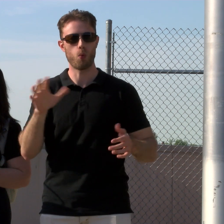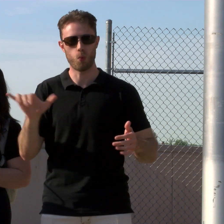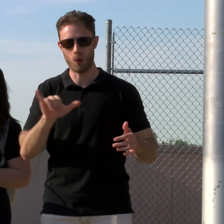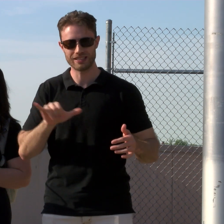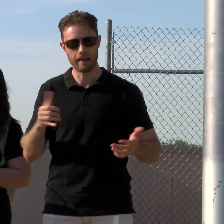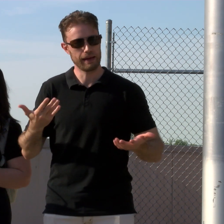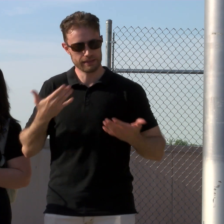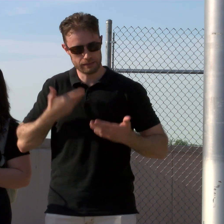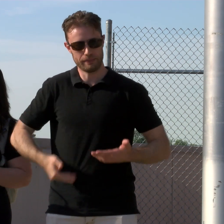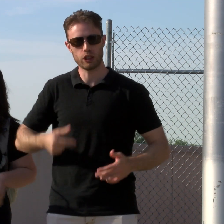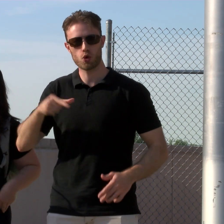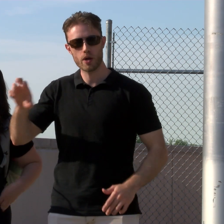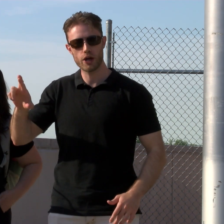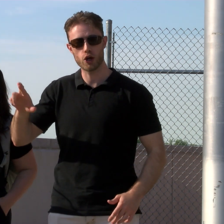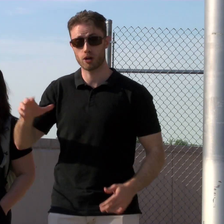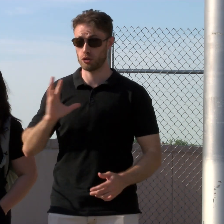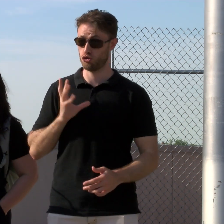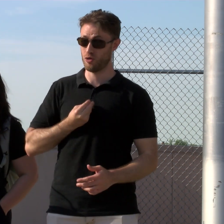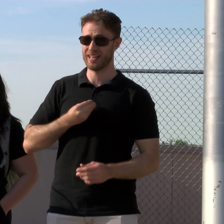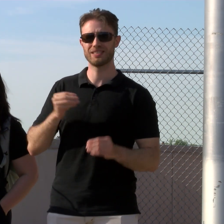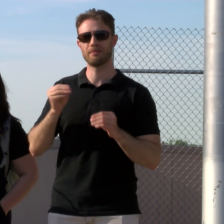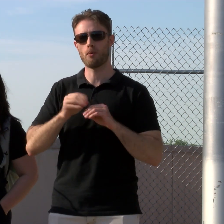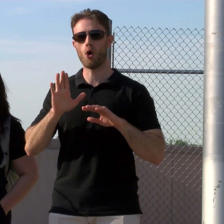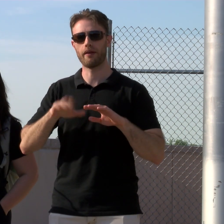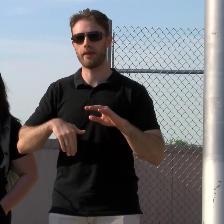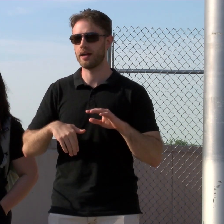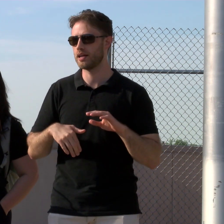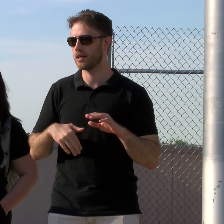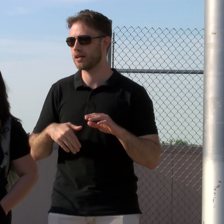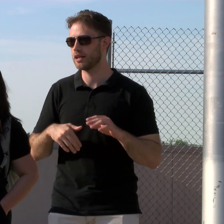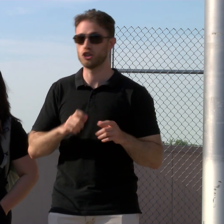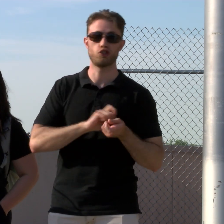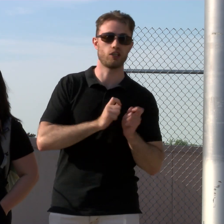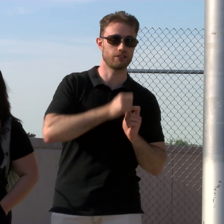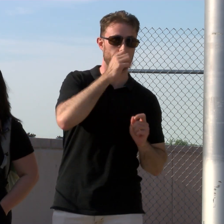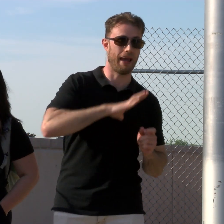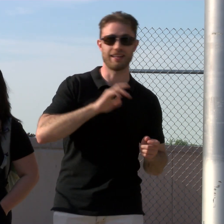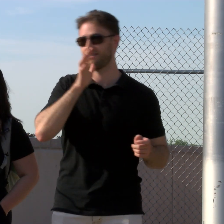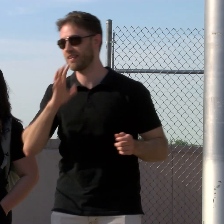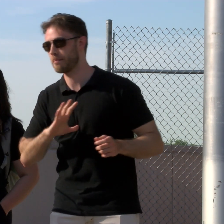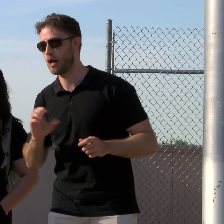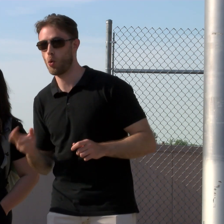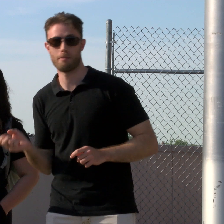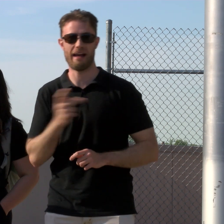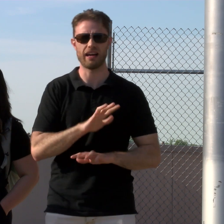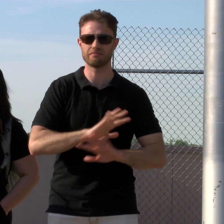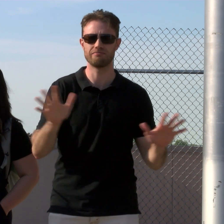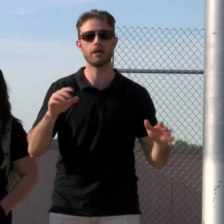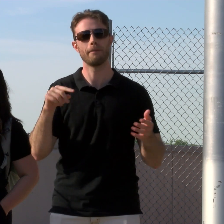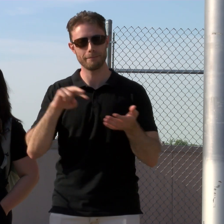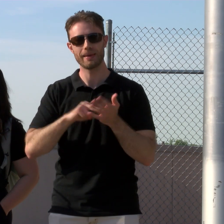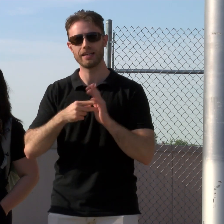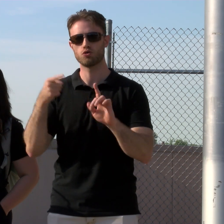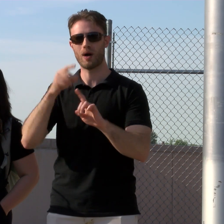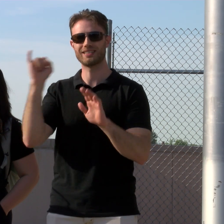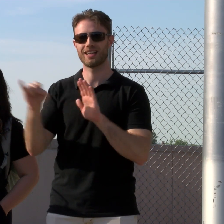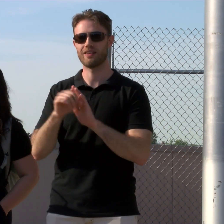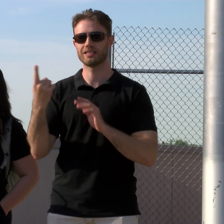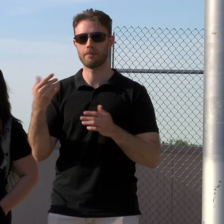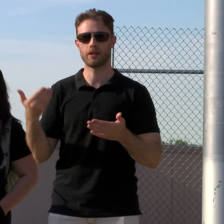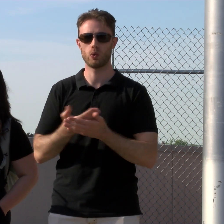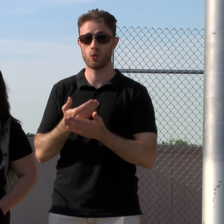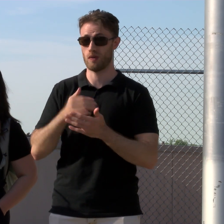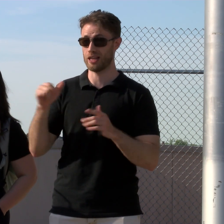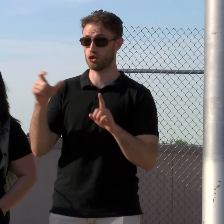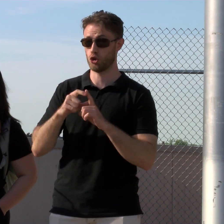queer. Being trans is more than switching from male to female or the reverse. It means to identify something new. The term is quite